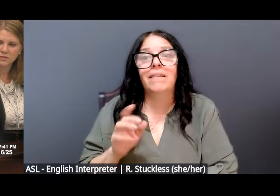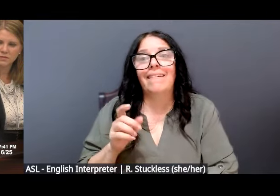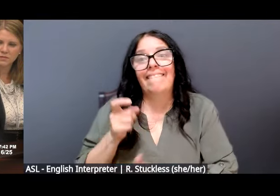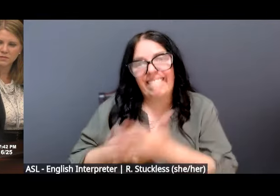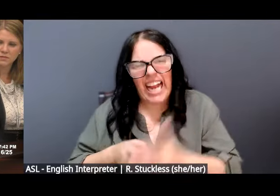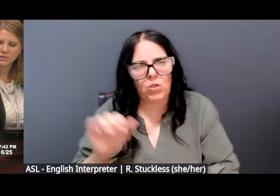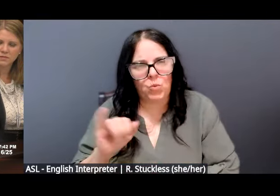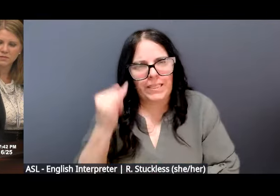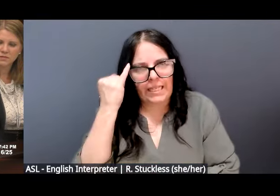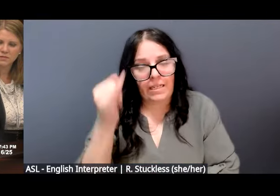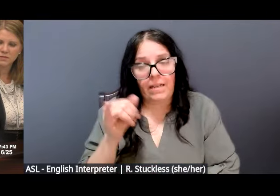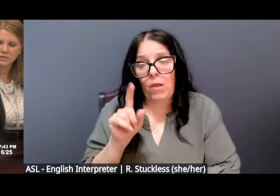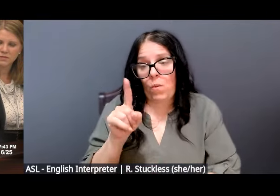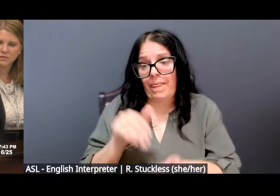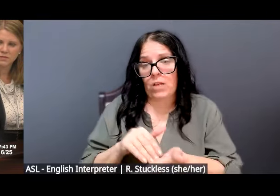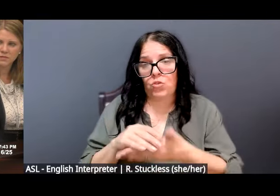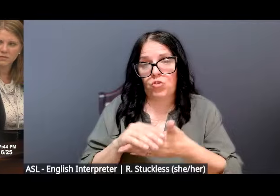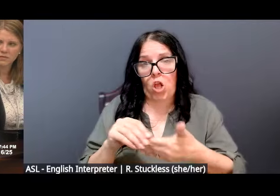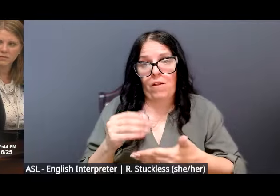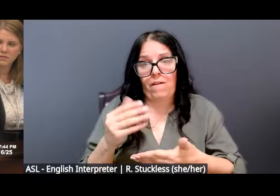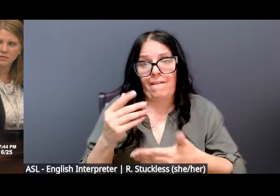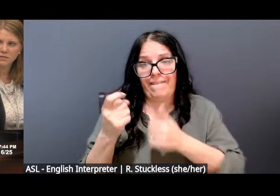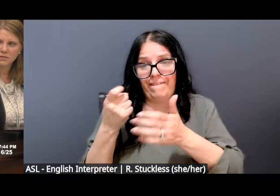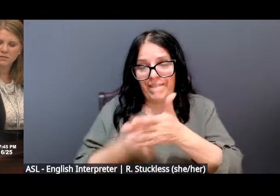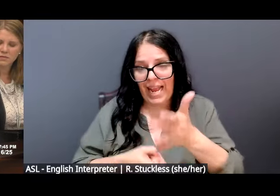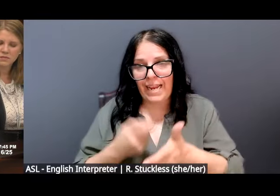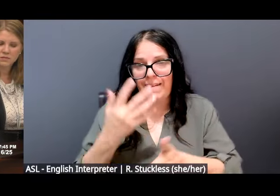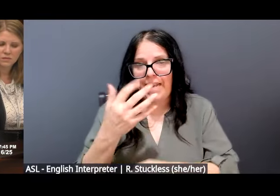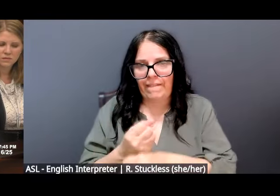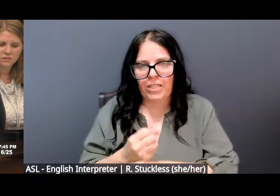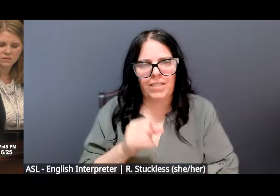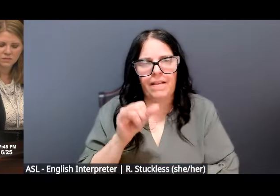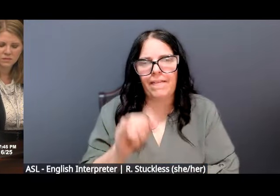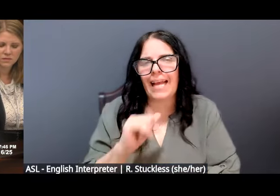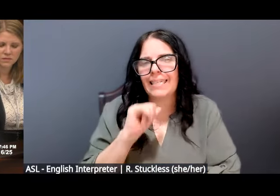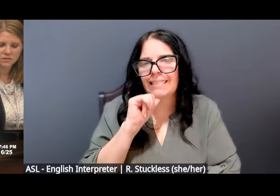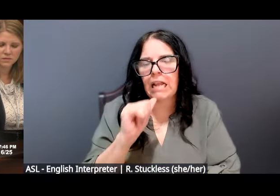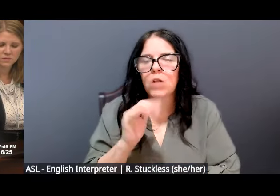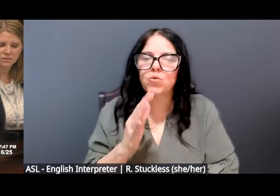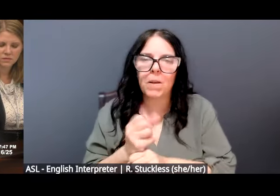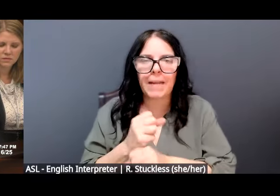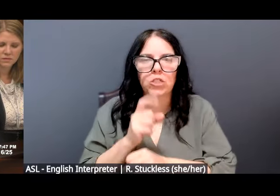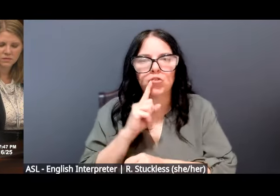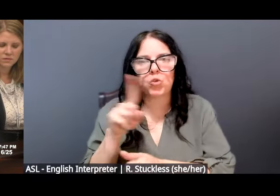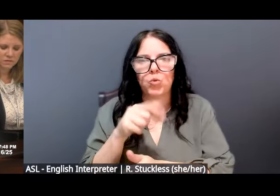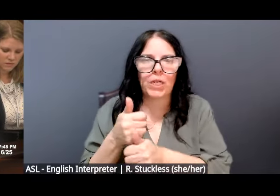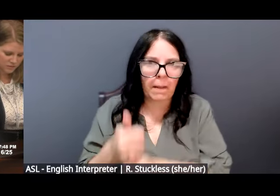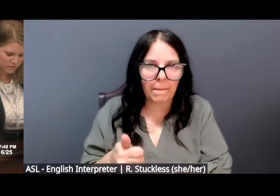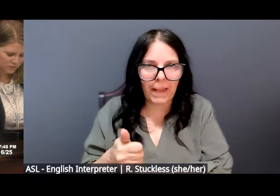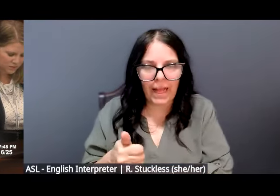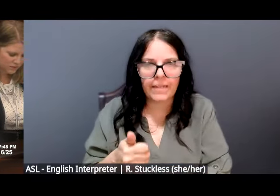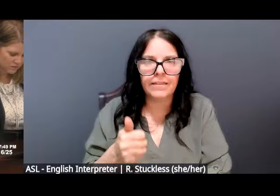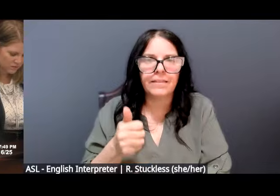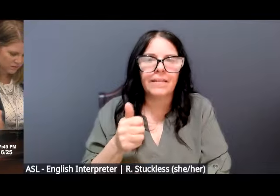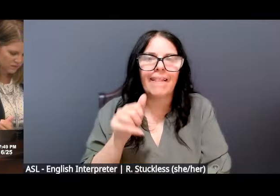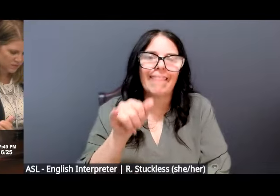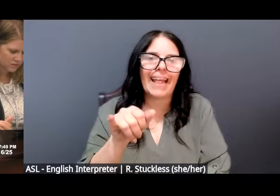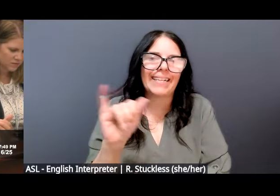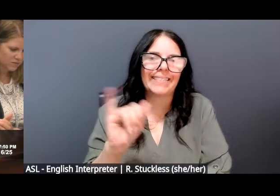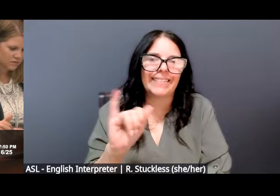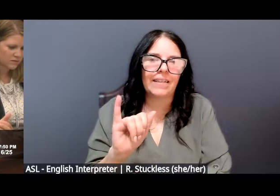the $1,000 fine and the 5-year, I don't view that as a mechanism to ensure compliance. That would be, for example, like a